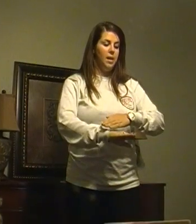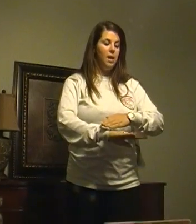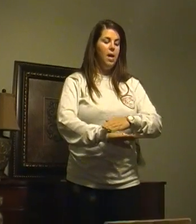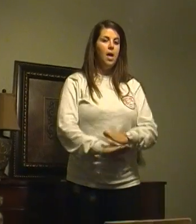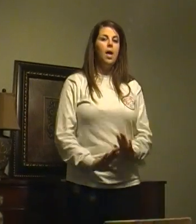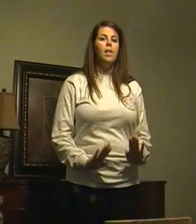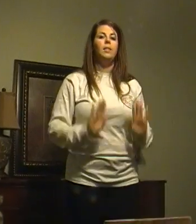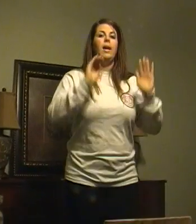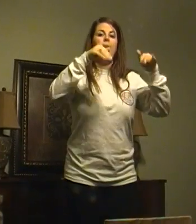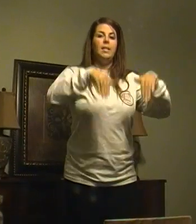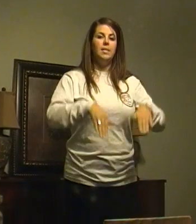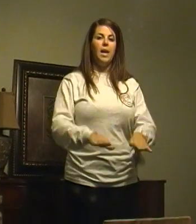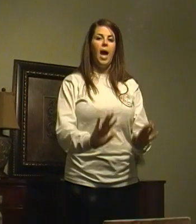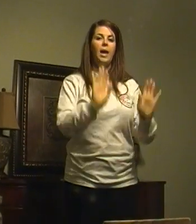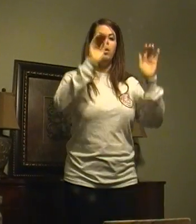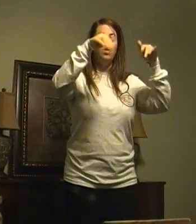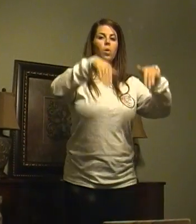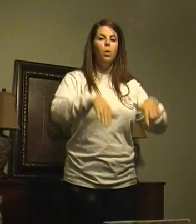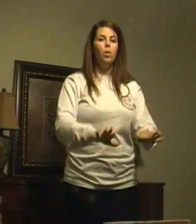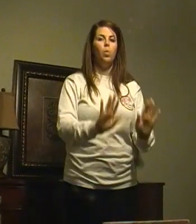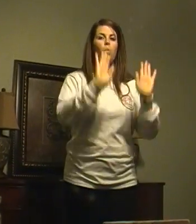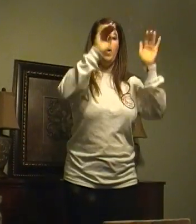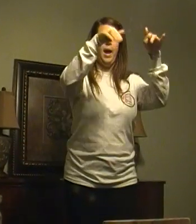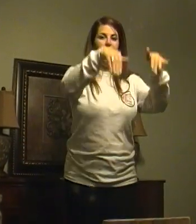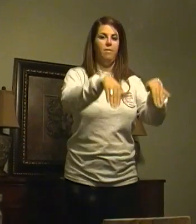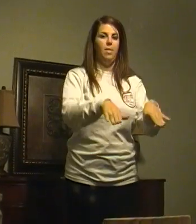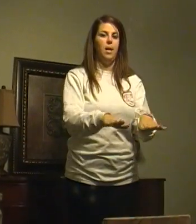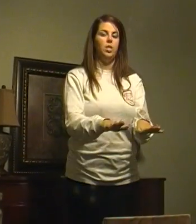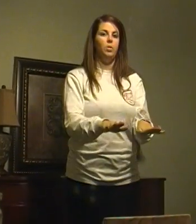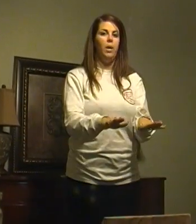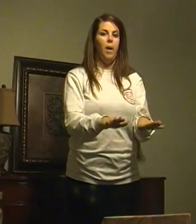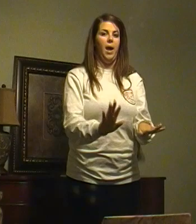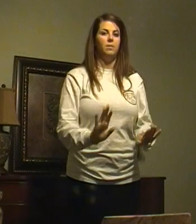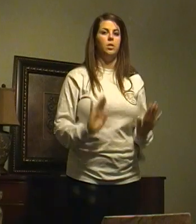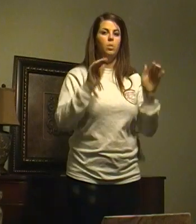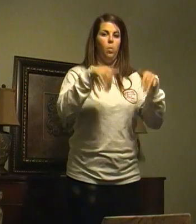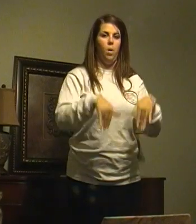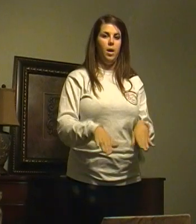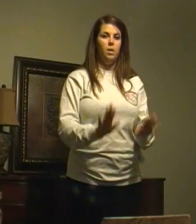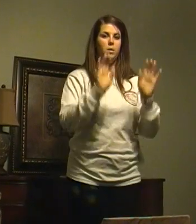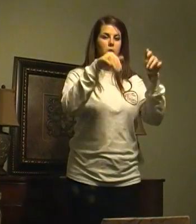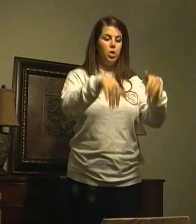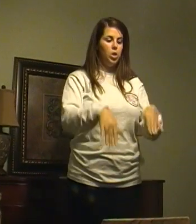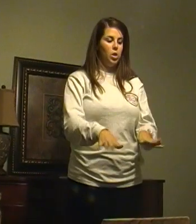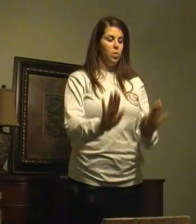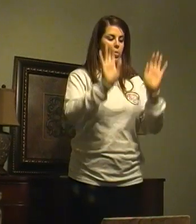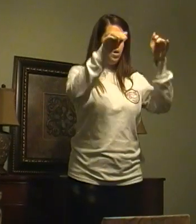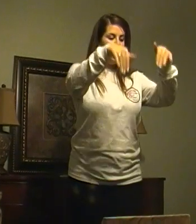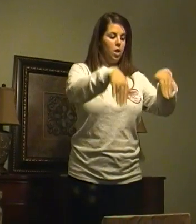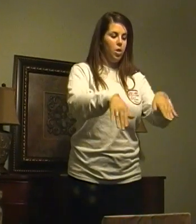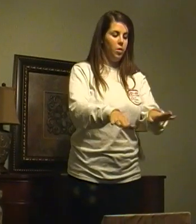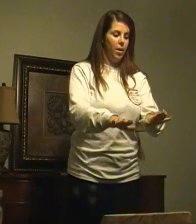in like a tidal wave, and that's 3 waves. 1, 2,